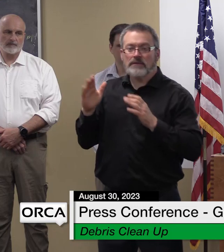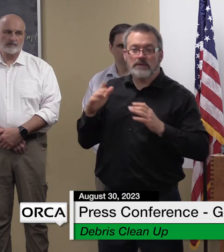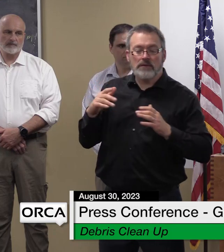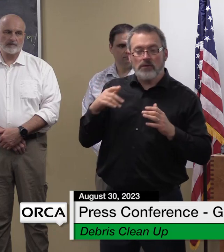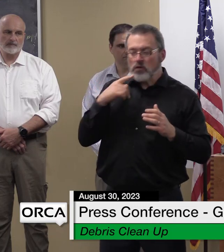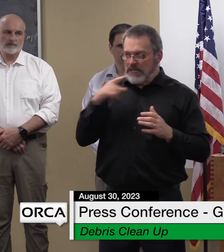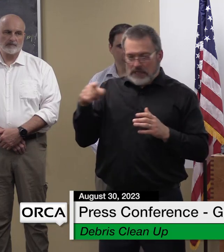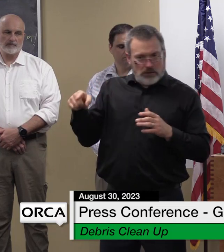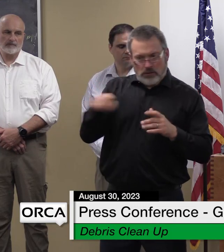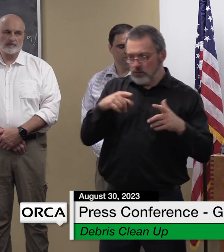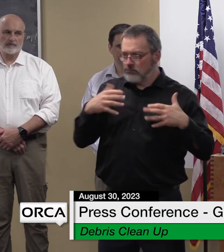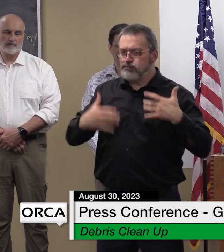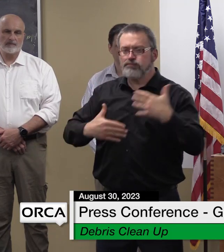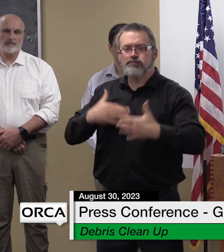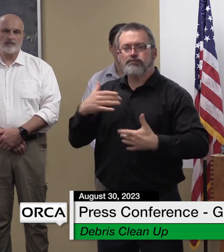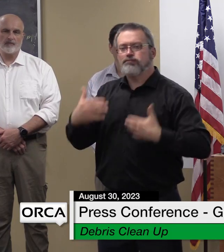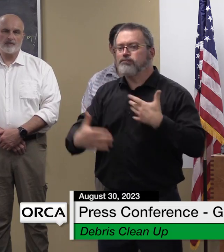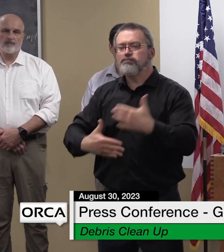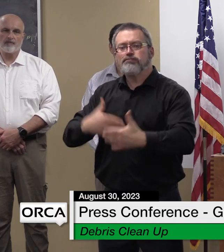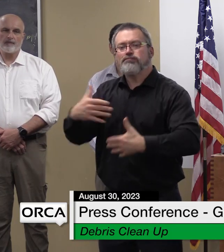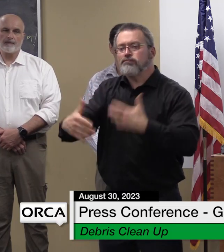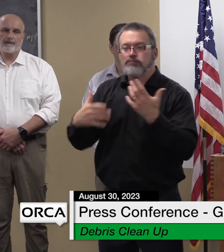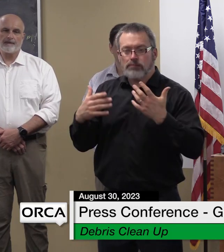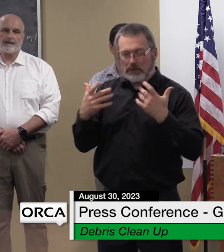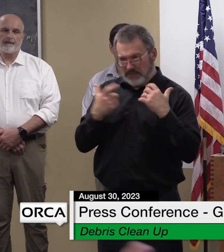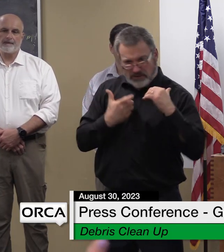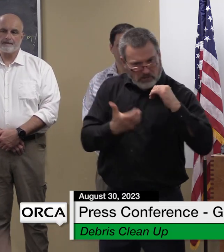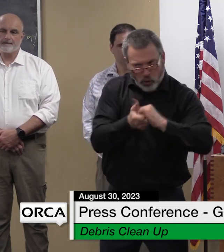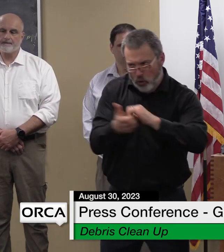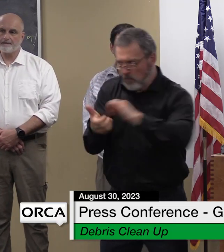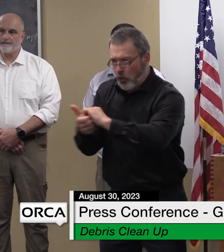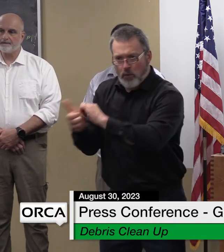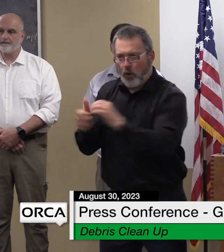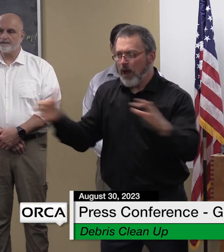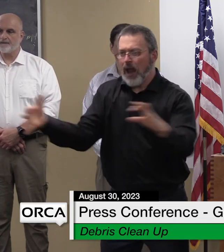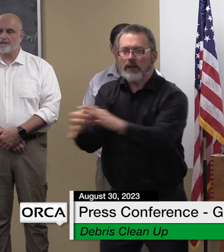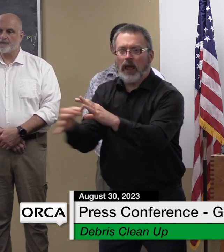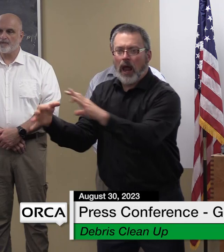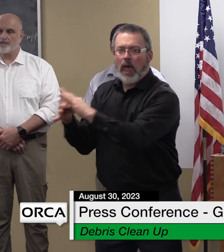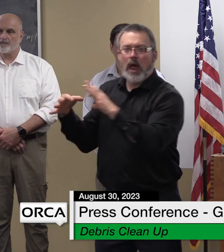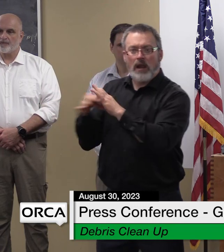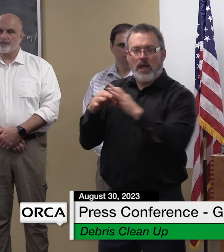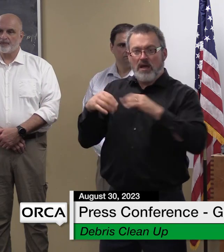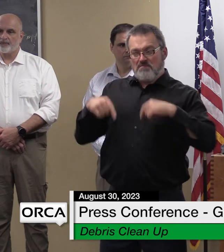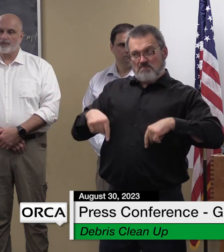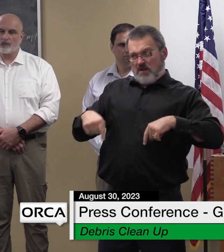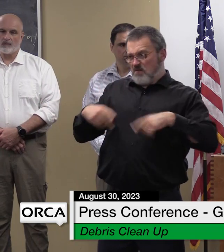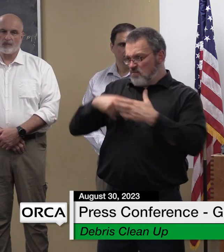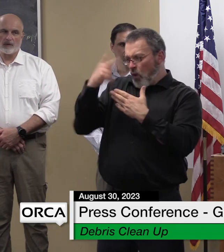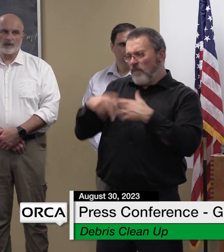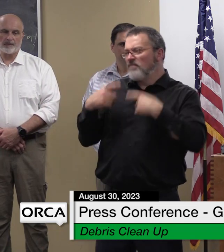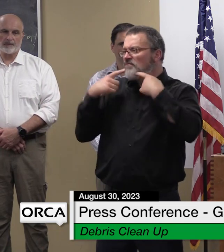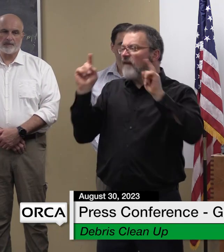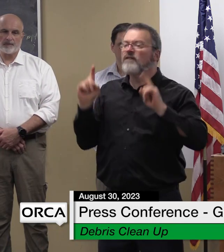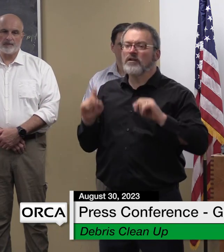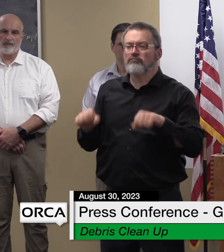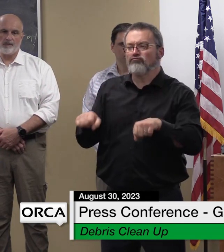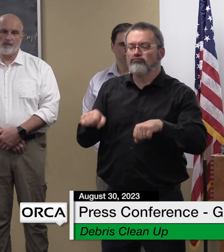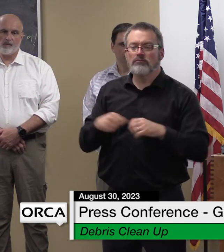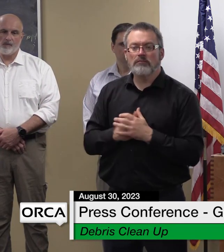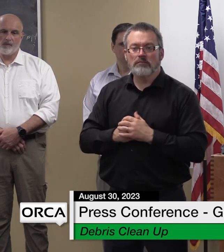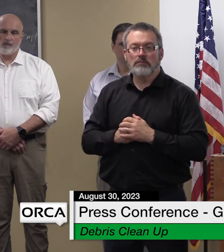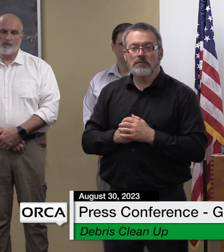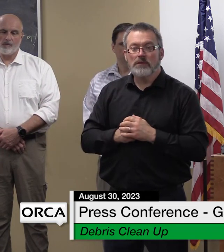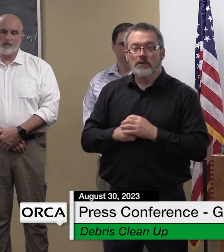efforts through our partners to spread the word about this program. The agency is also hearing from businesses that did